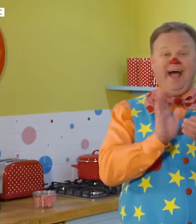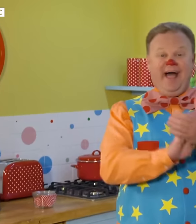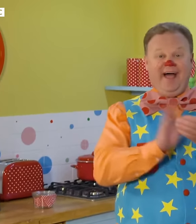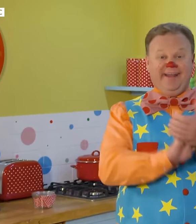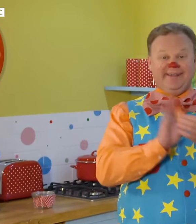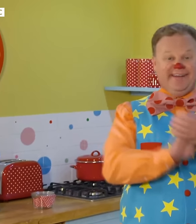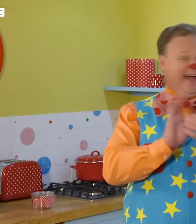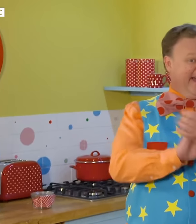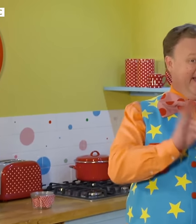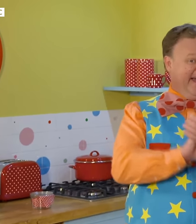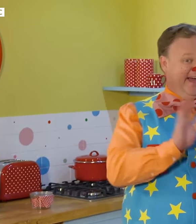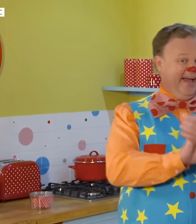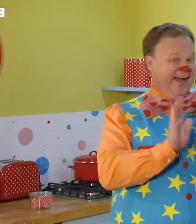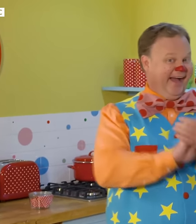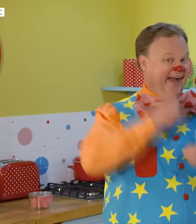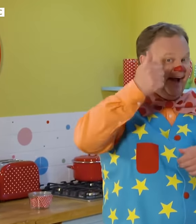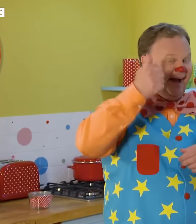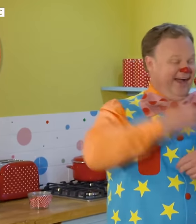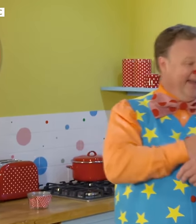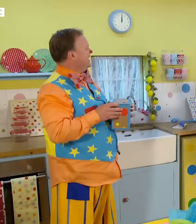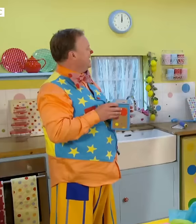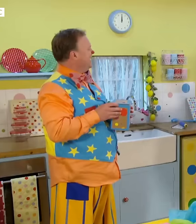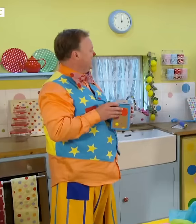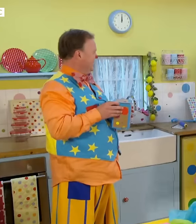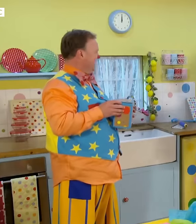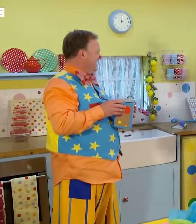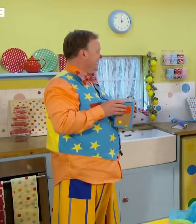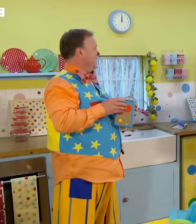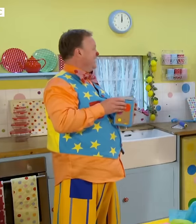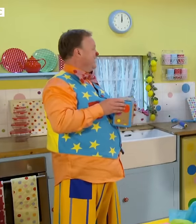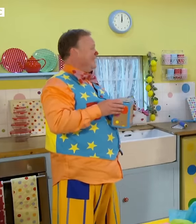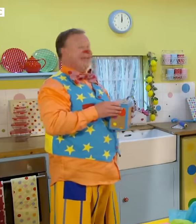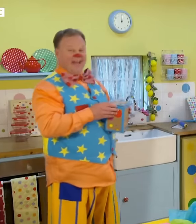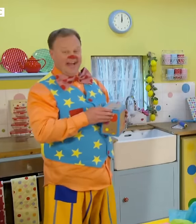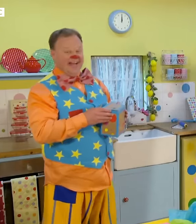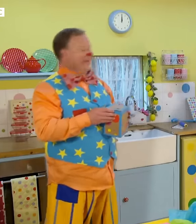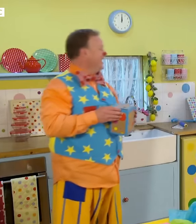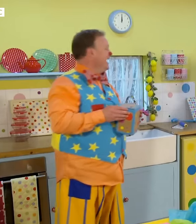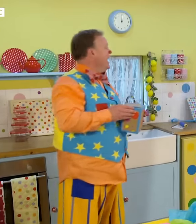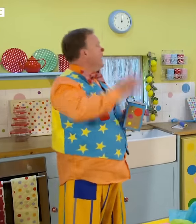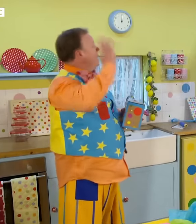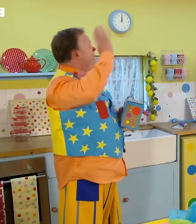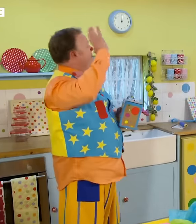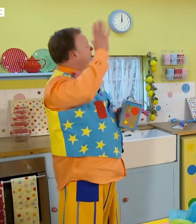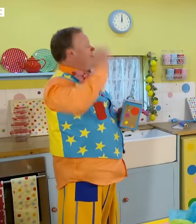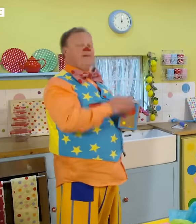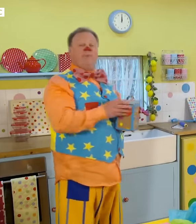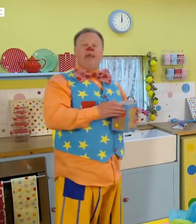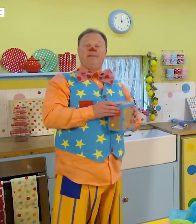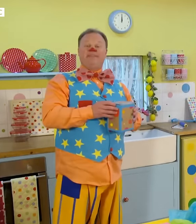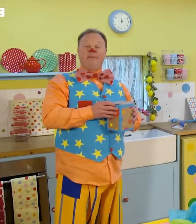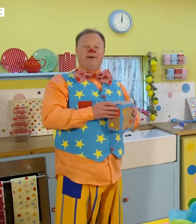Well done, Shopkeeper Tumble. It's all right, all in a day's work. Have a nice day. Bye-bye, Shopkeeper Tumble.